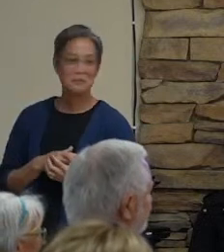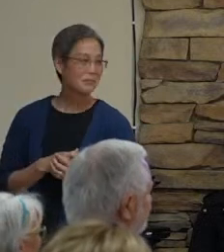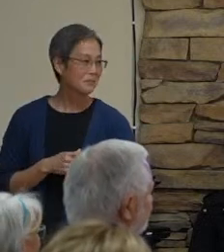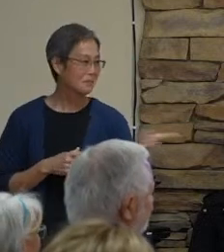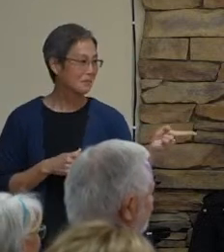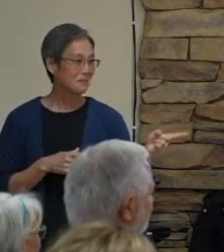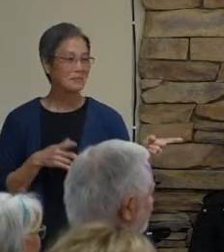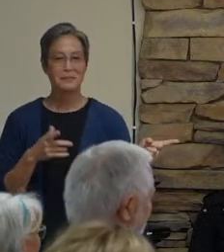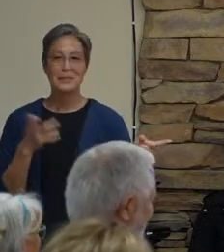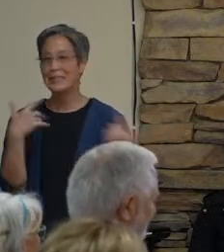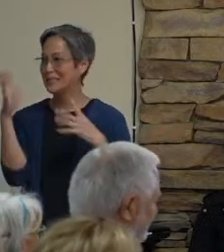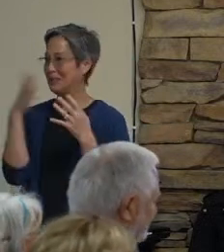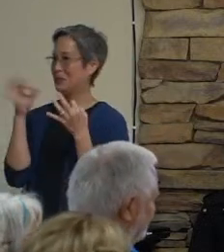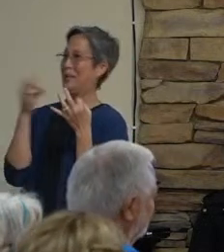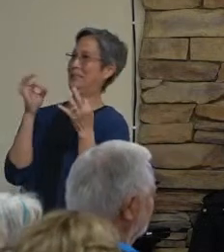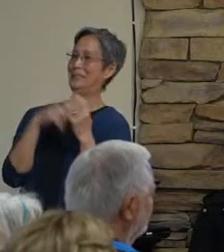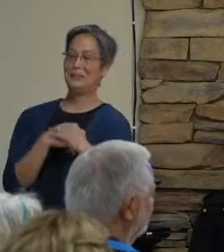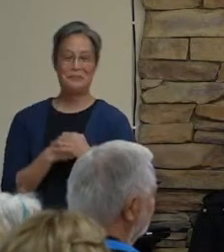Very distracting.